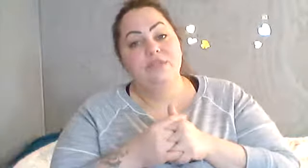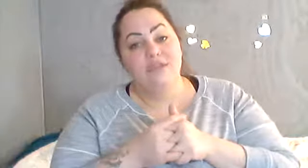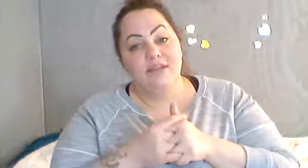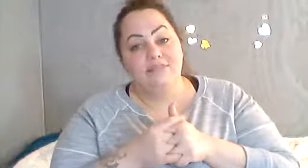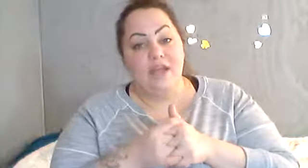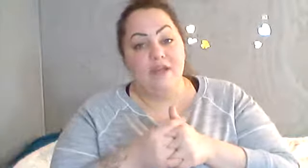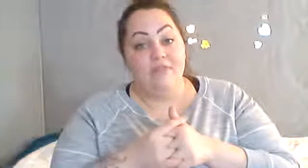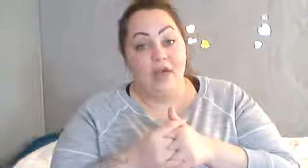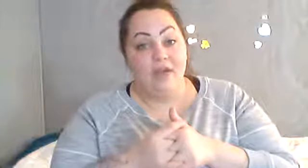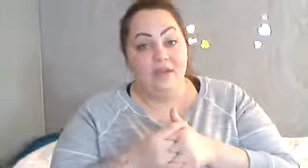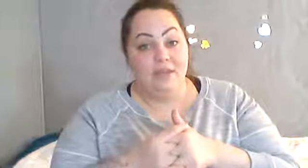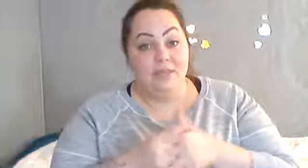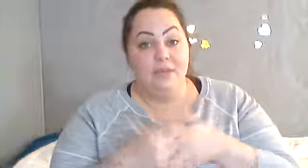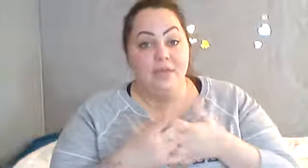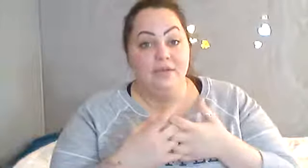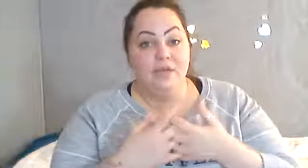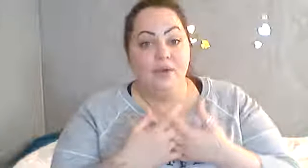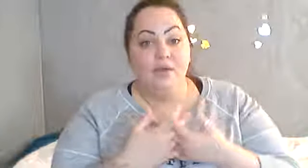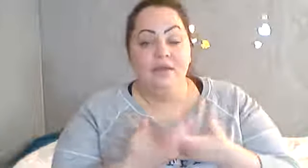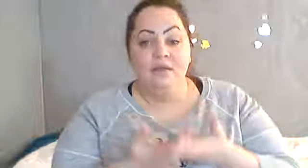kind of take care of that and nip it in the bud. Okay.